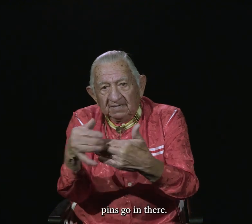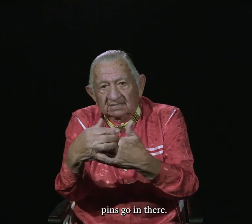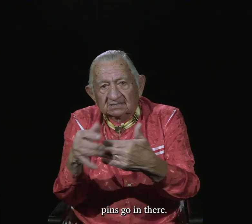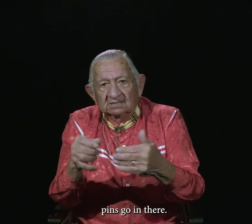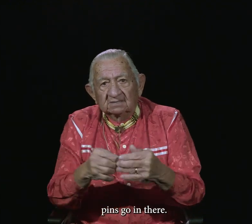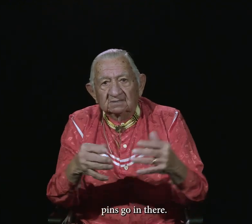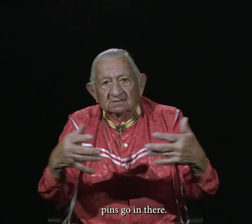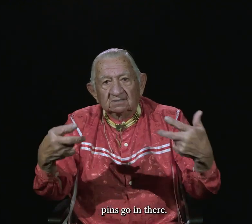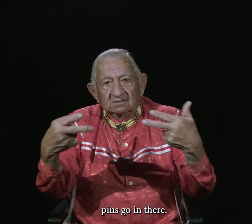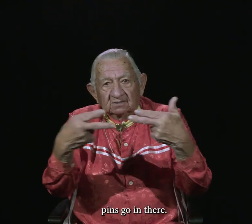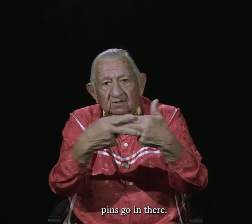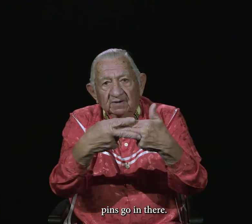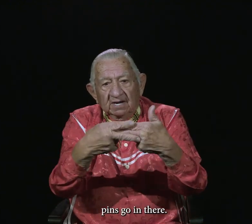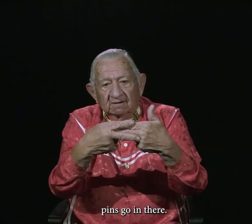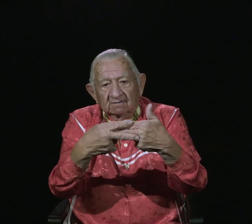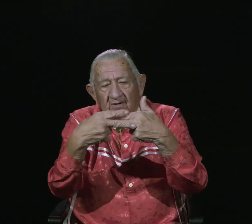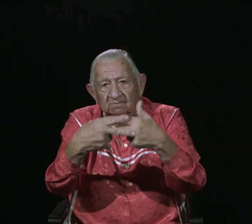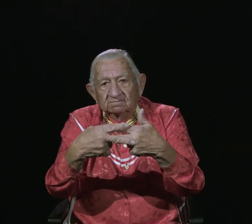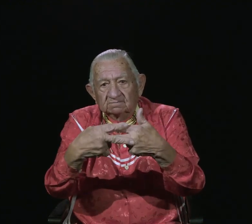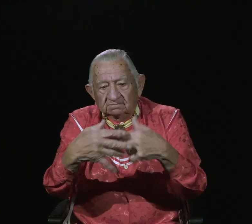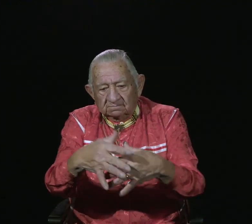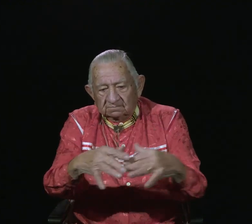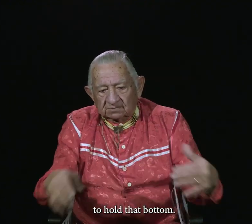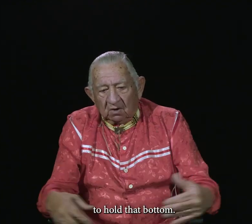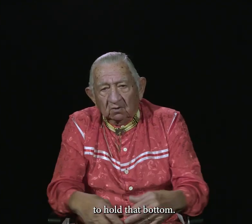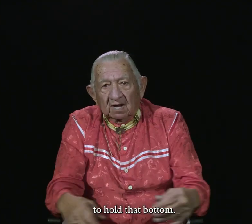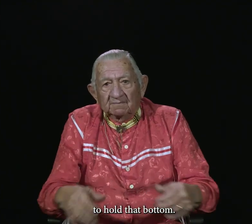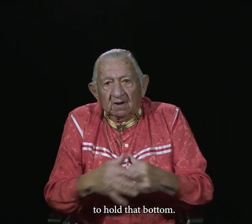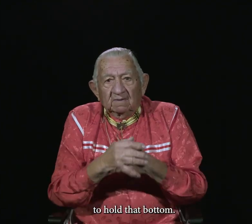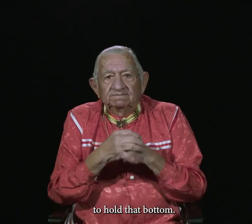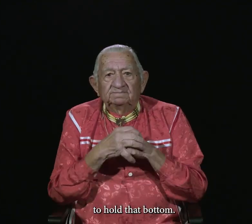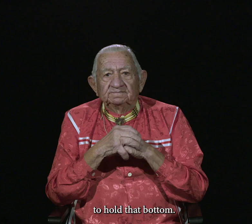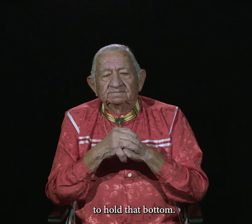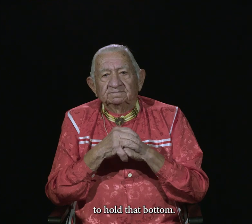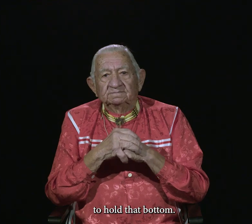pins, go in there to hold that bottom.